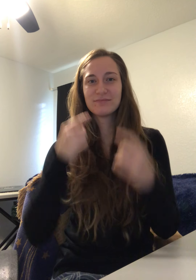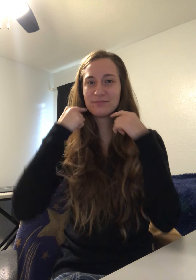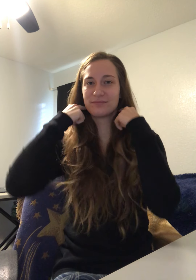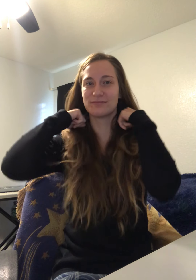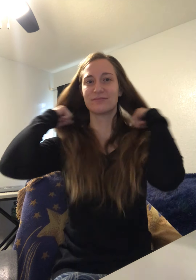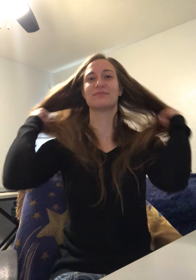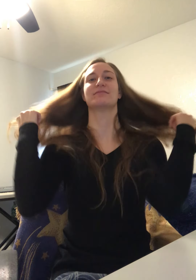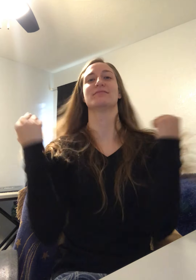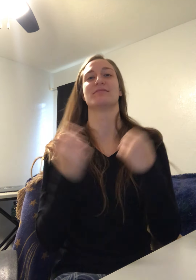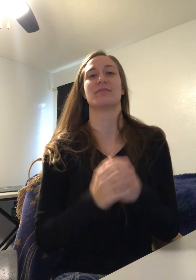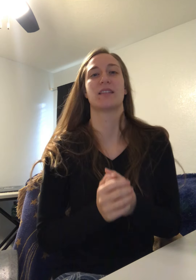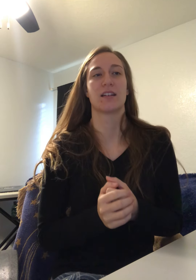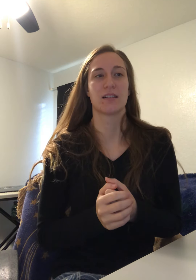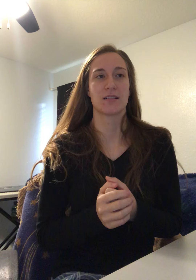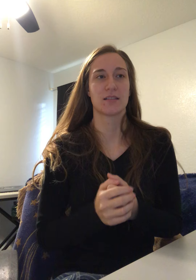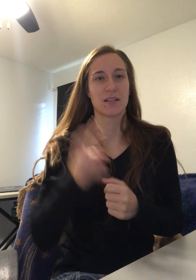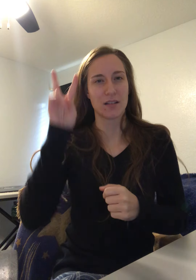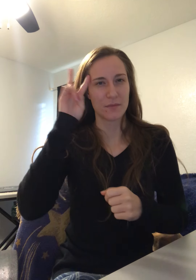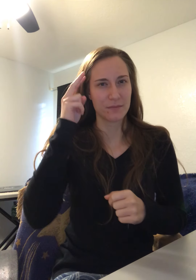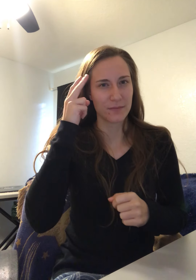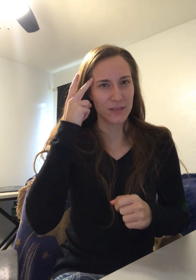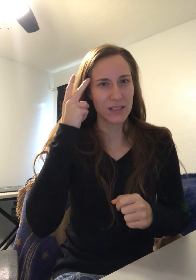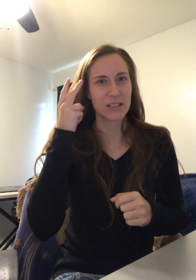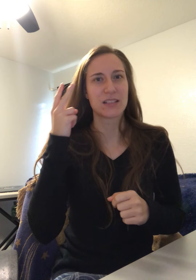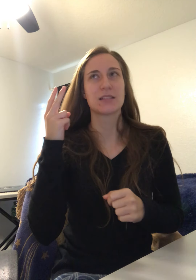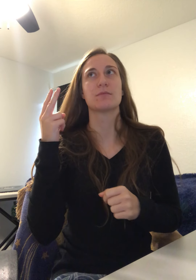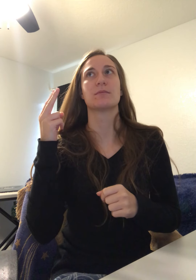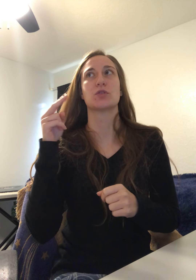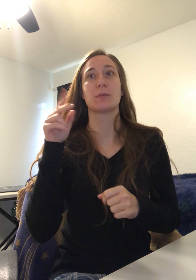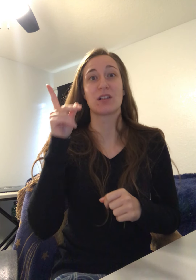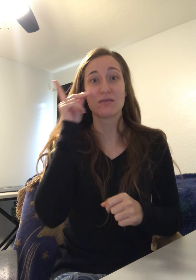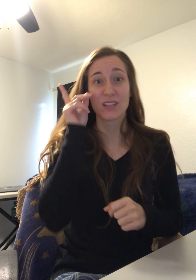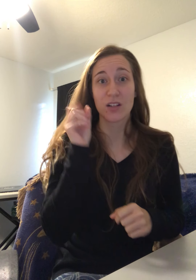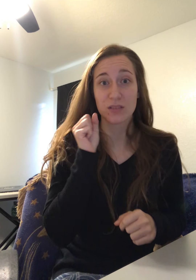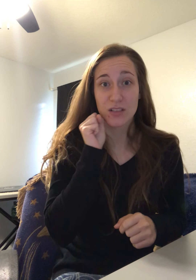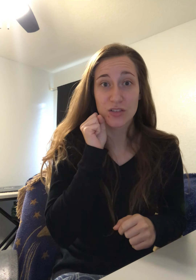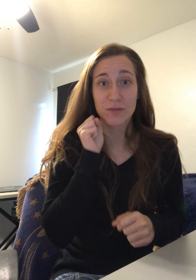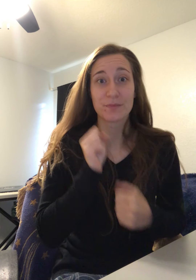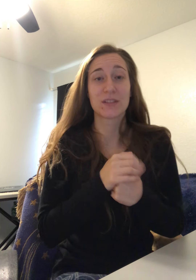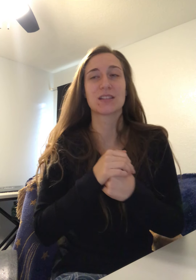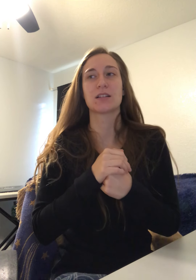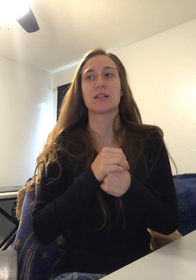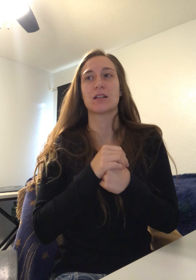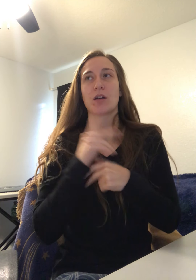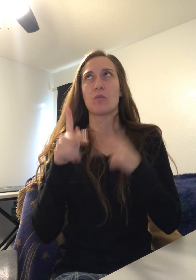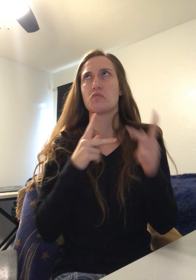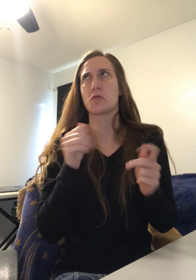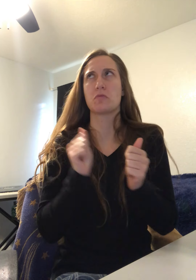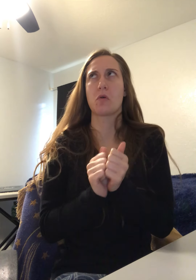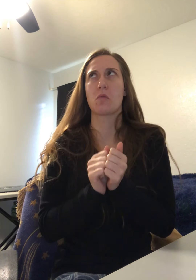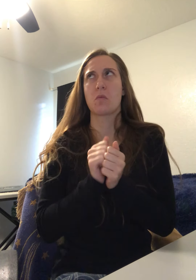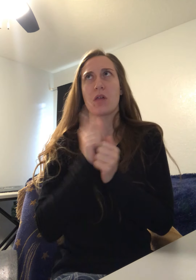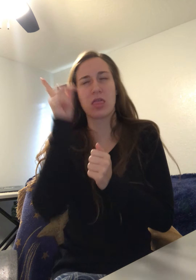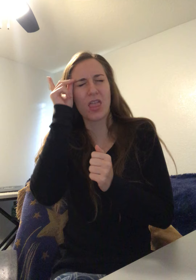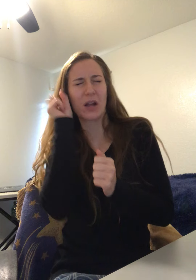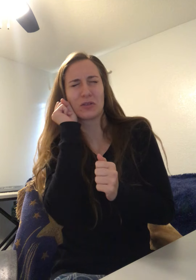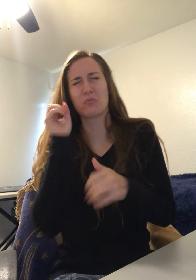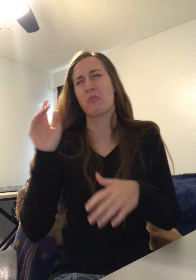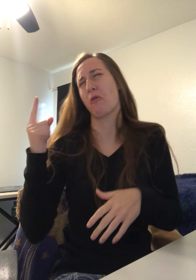There's kind of misconceptions about Down syndrome that, like, people with Down syndrome are always happy. She's not always happy. She is just authentic.